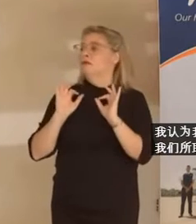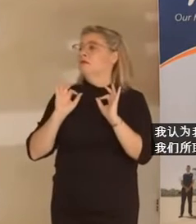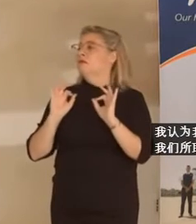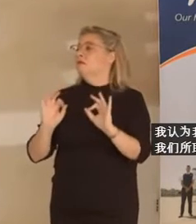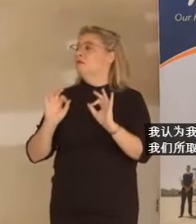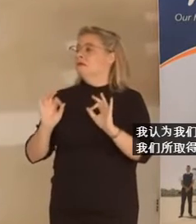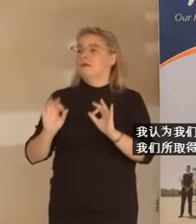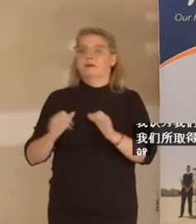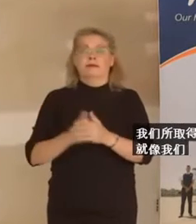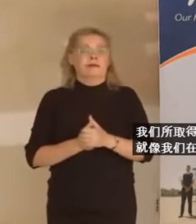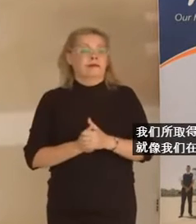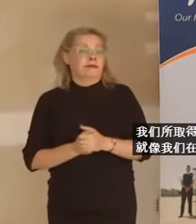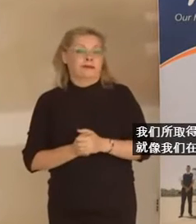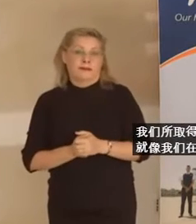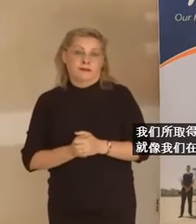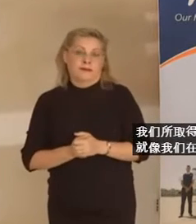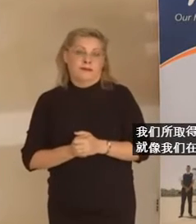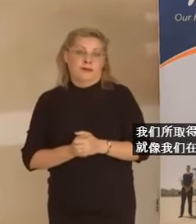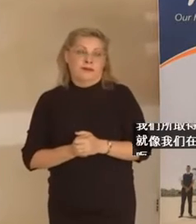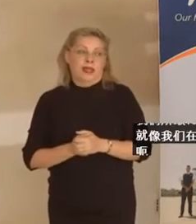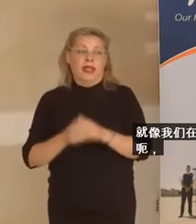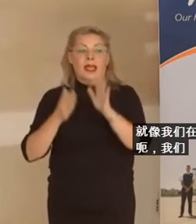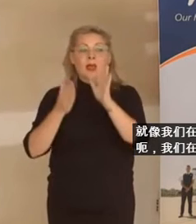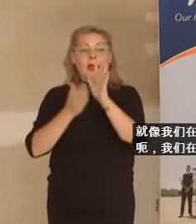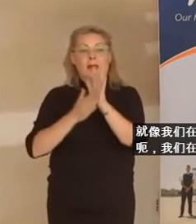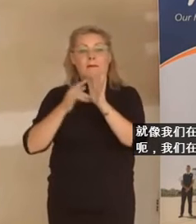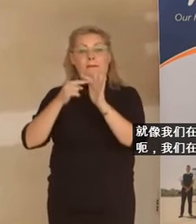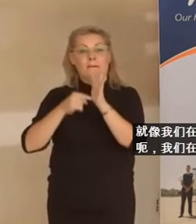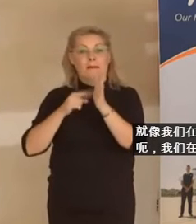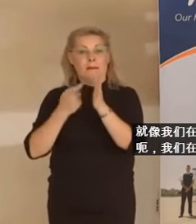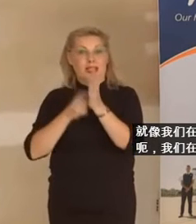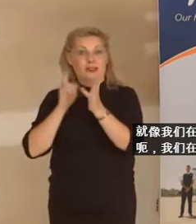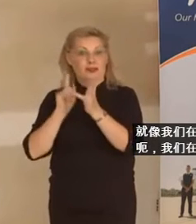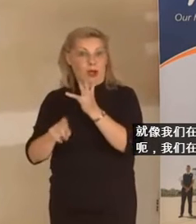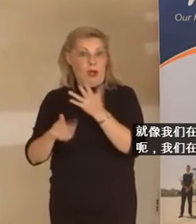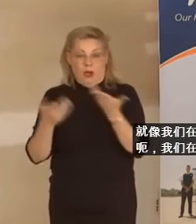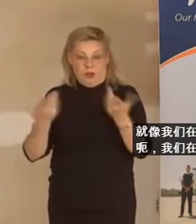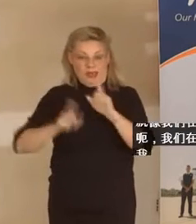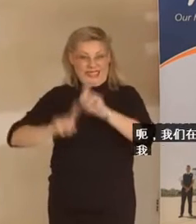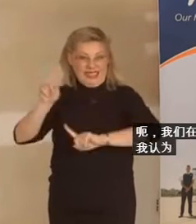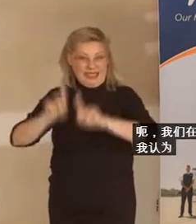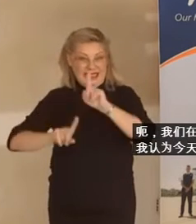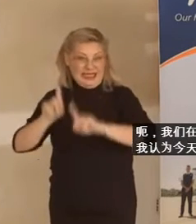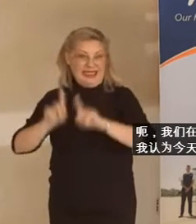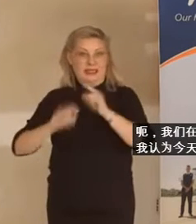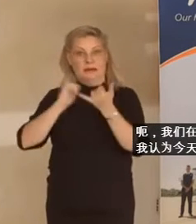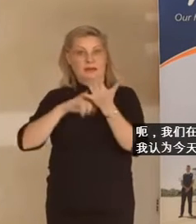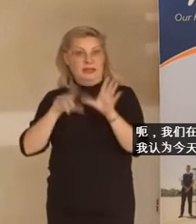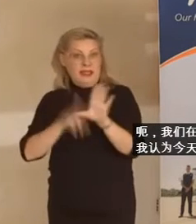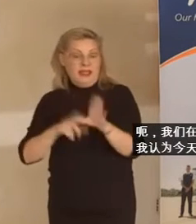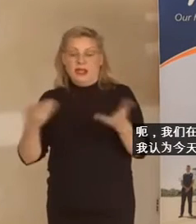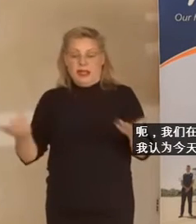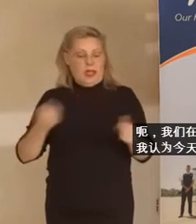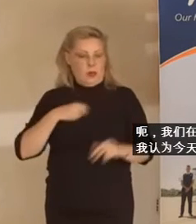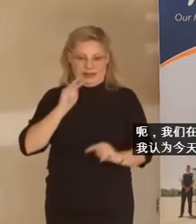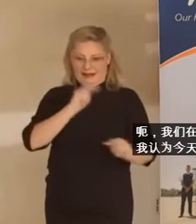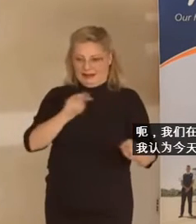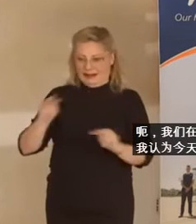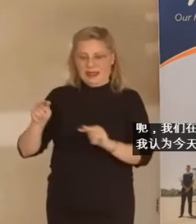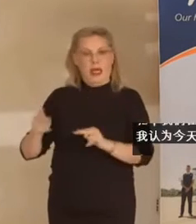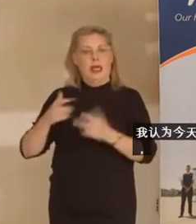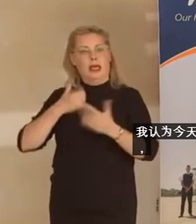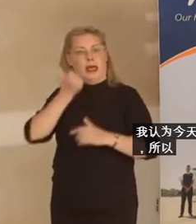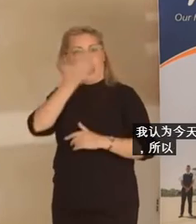what we've achieved. There's a long way to go, just like we're seeing in metropolitan Sydney with our booster shot campaign. Around 47%, I think it took over